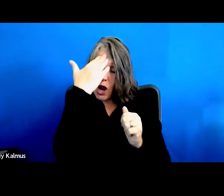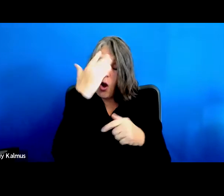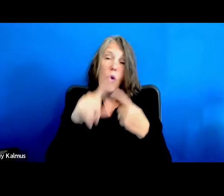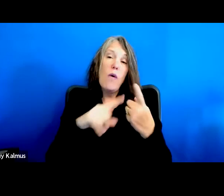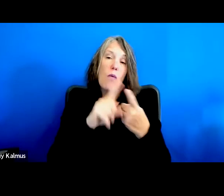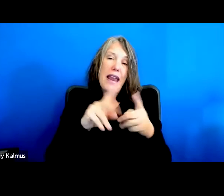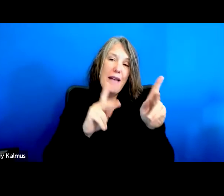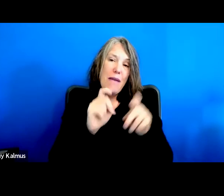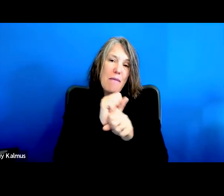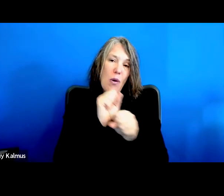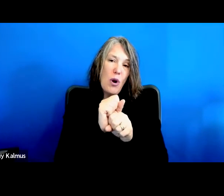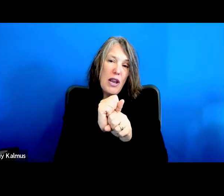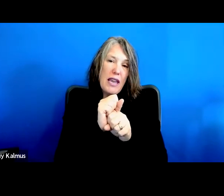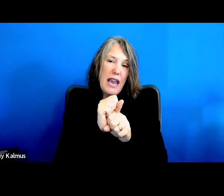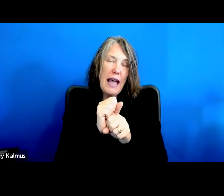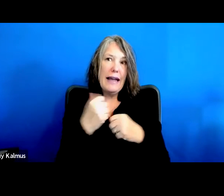and people working at